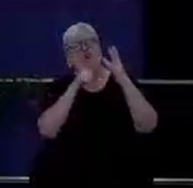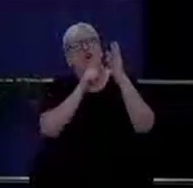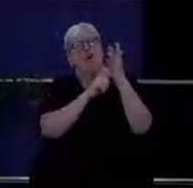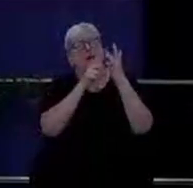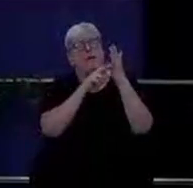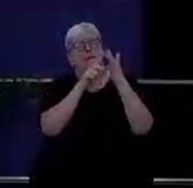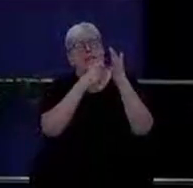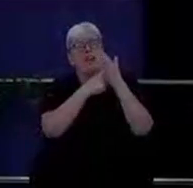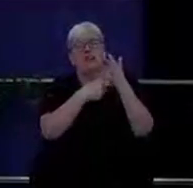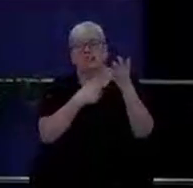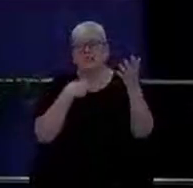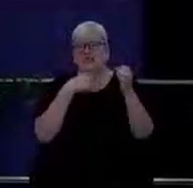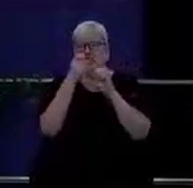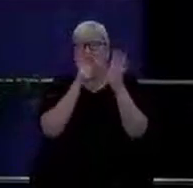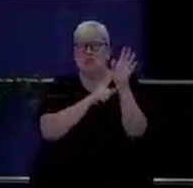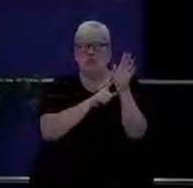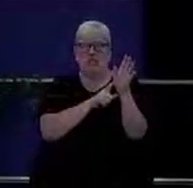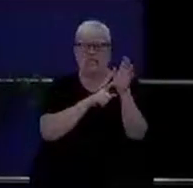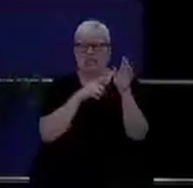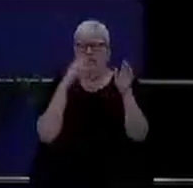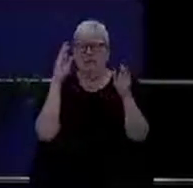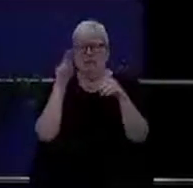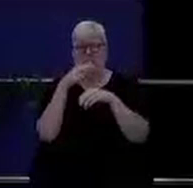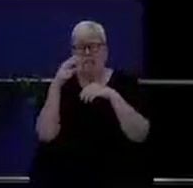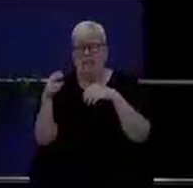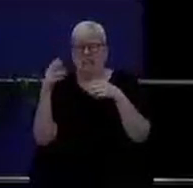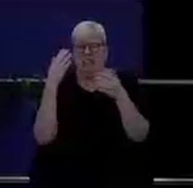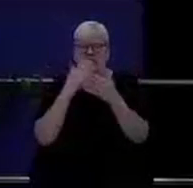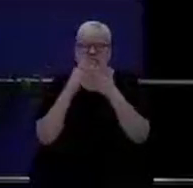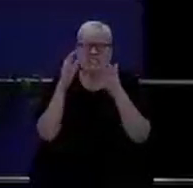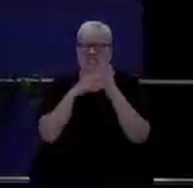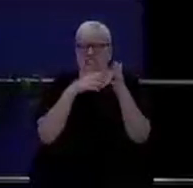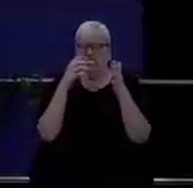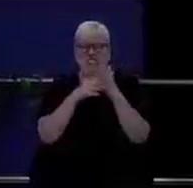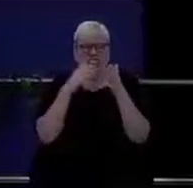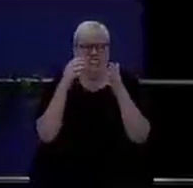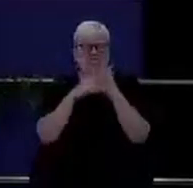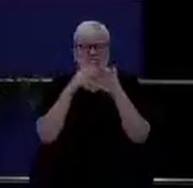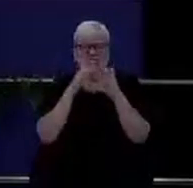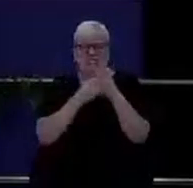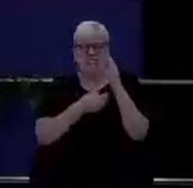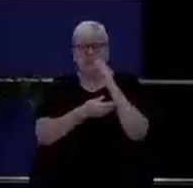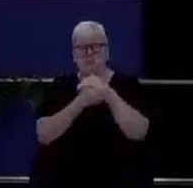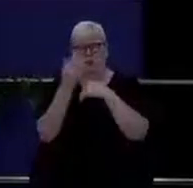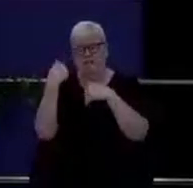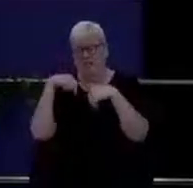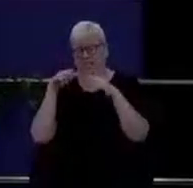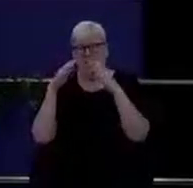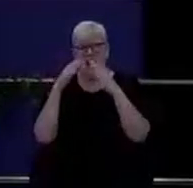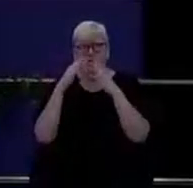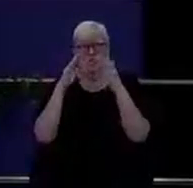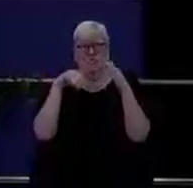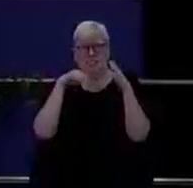of grey ship paint that never seems to end, the same one Bocker, the previous owner of this house and his